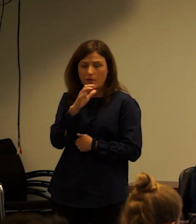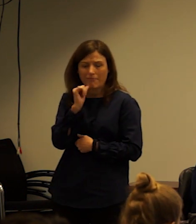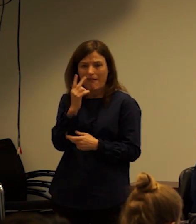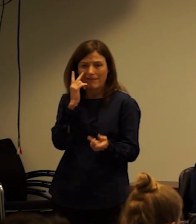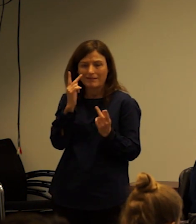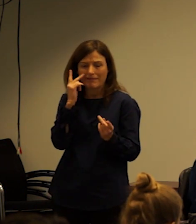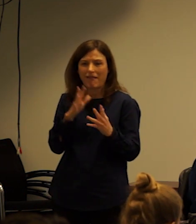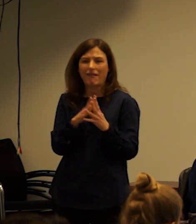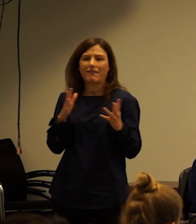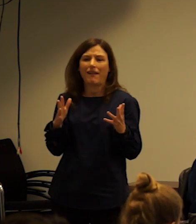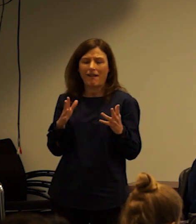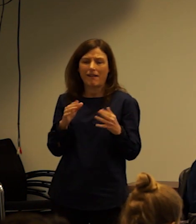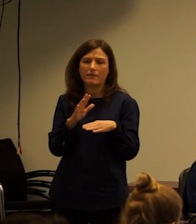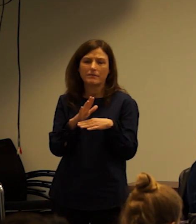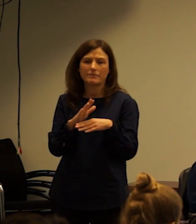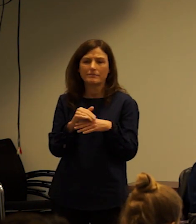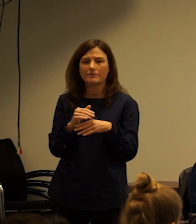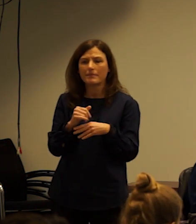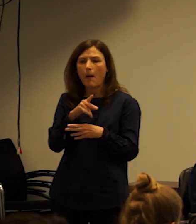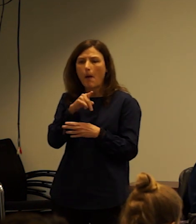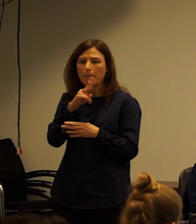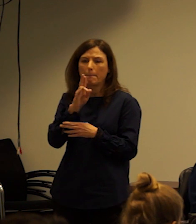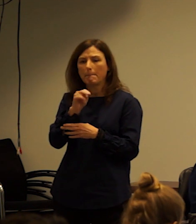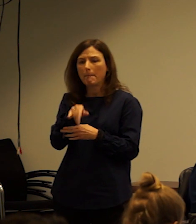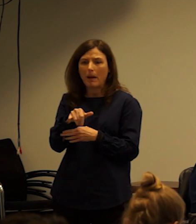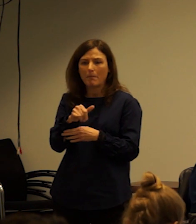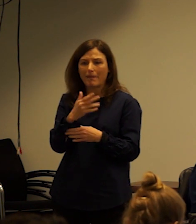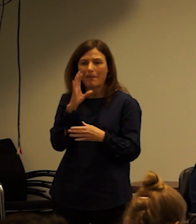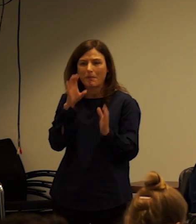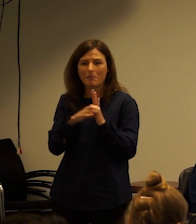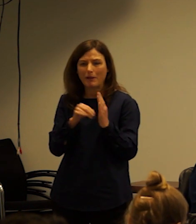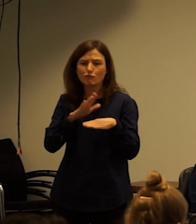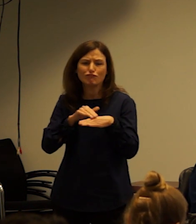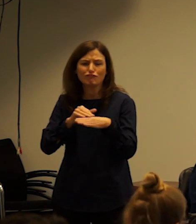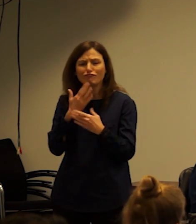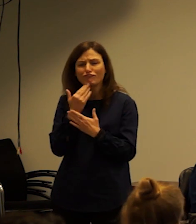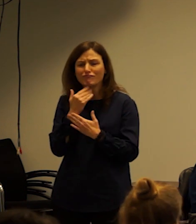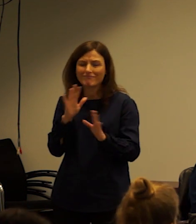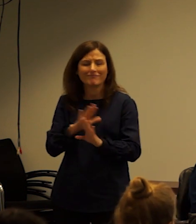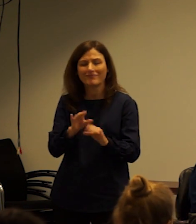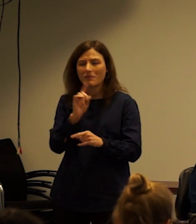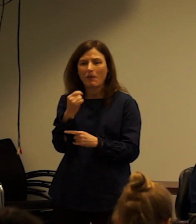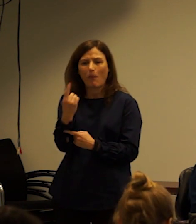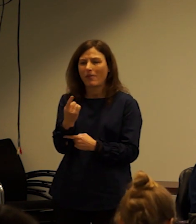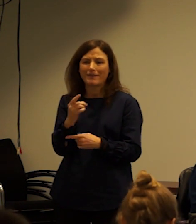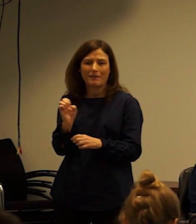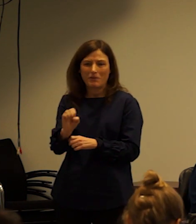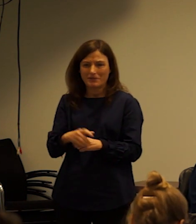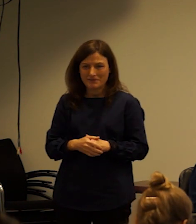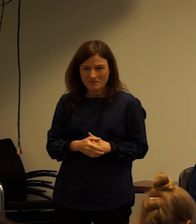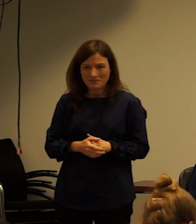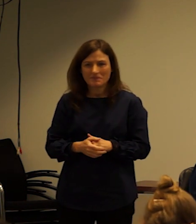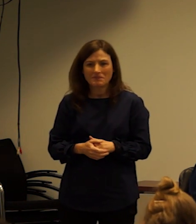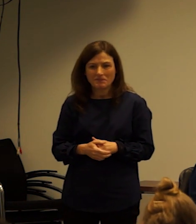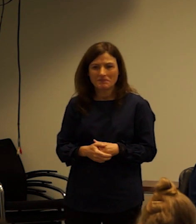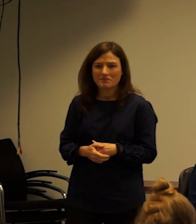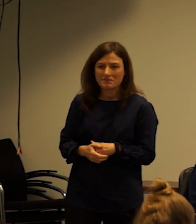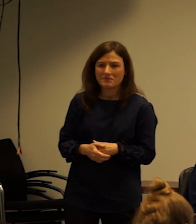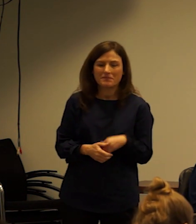see a bunch of, you know, puppy pictures of mine or anything like that. It's only emergencies. And